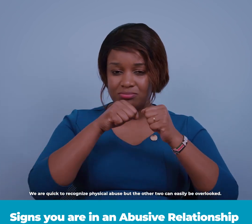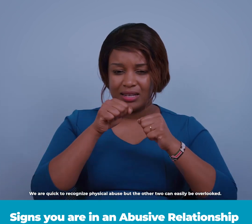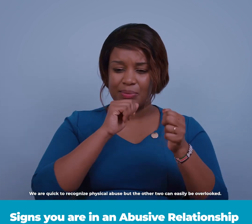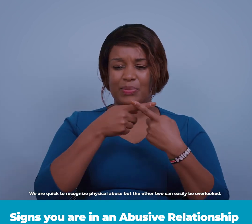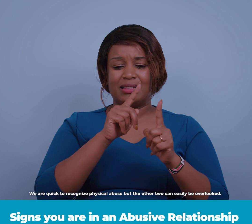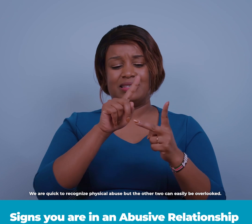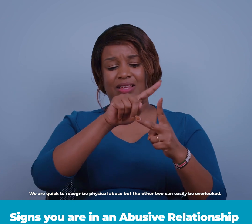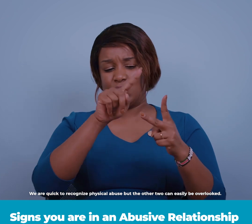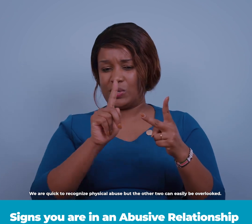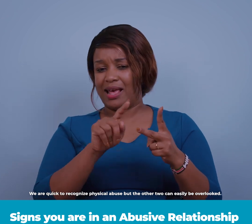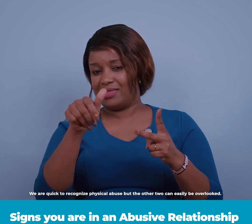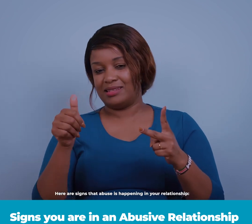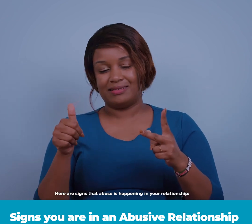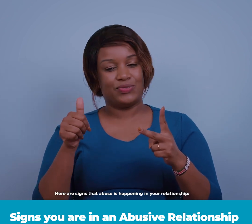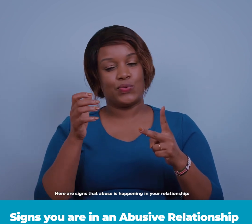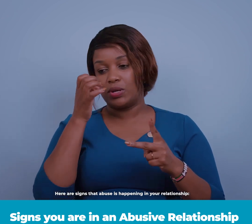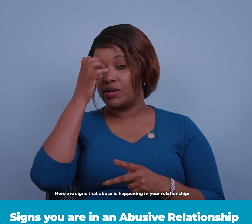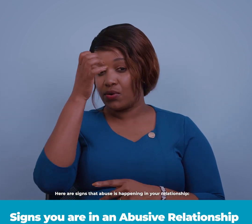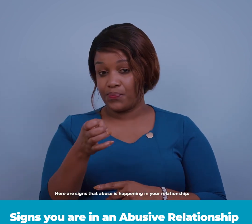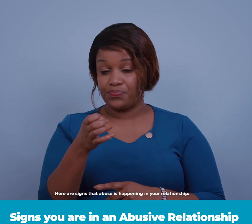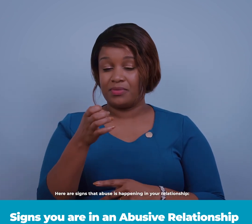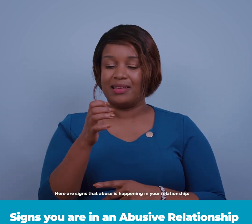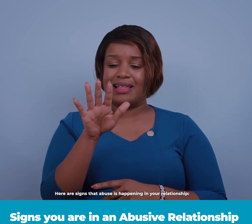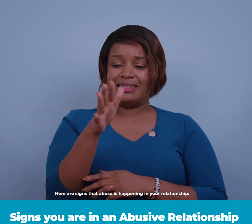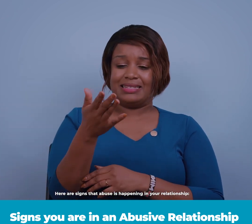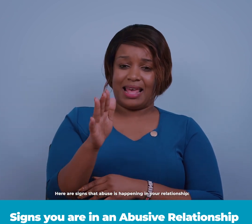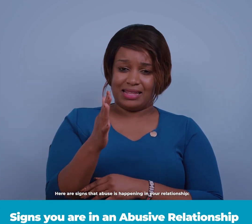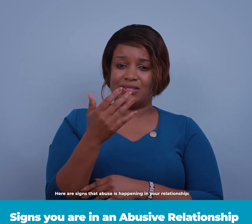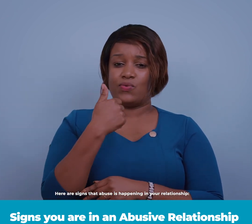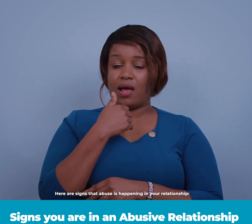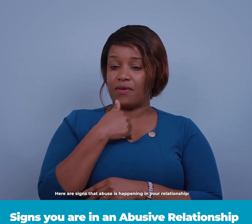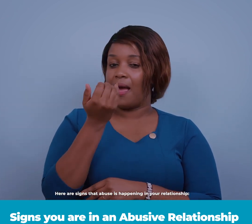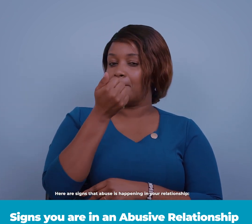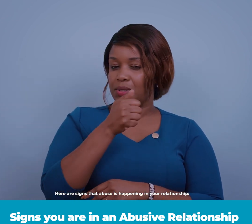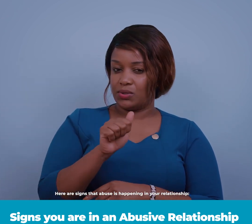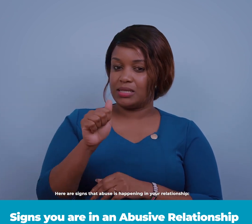overlooked. Here are signs that abuse is happening in your relationship.